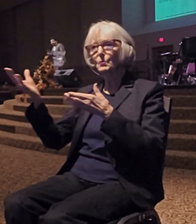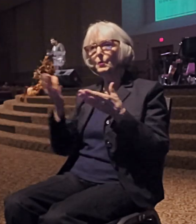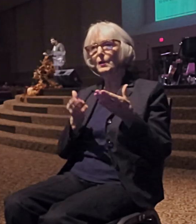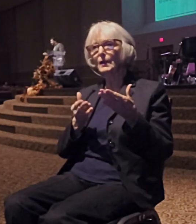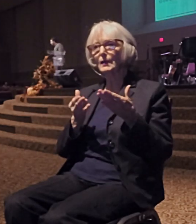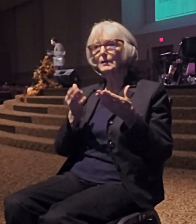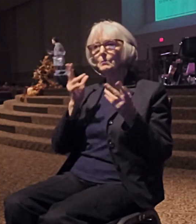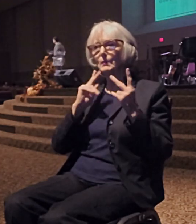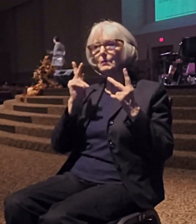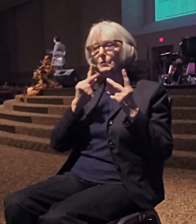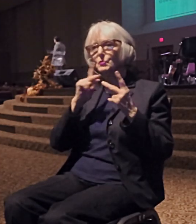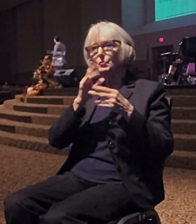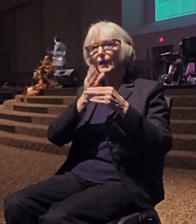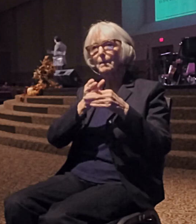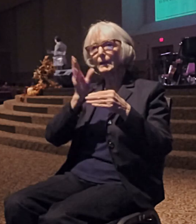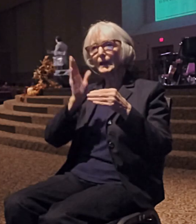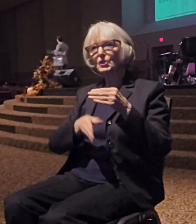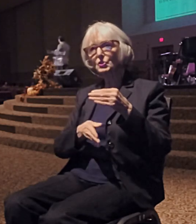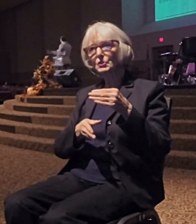of completion.